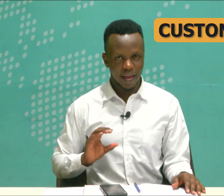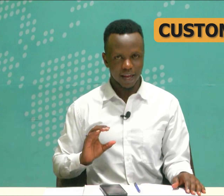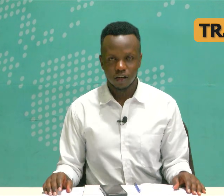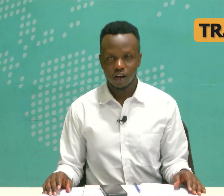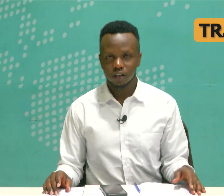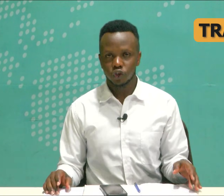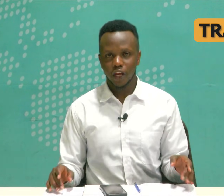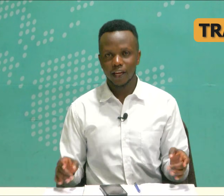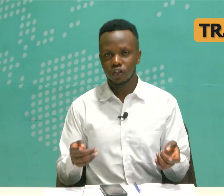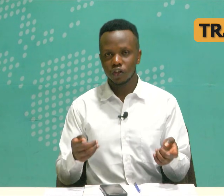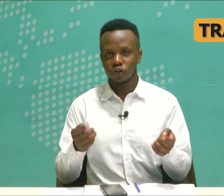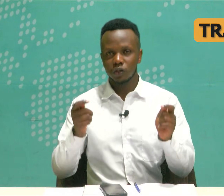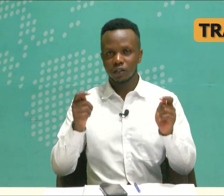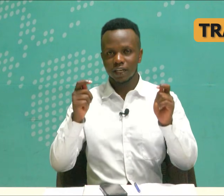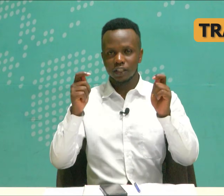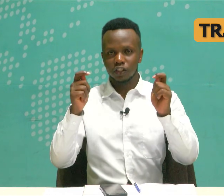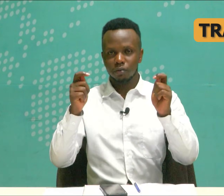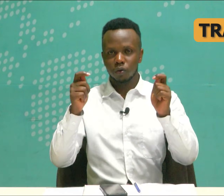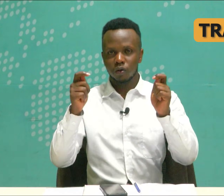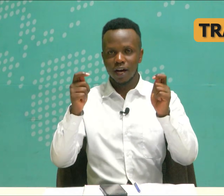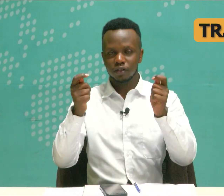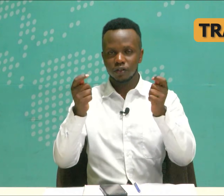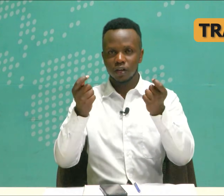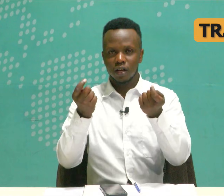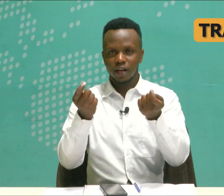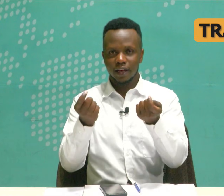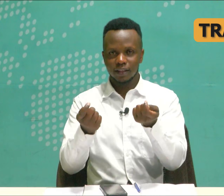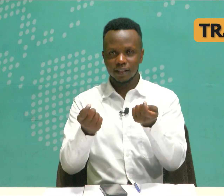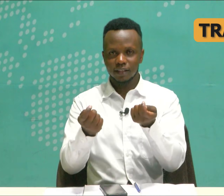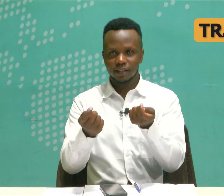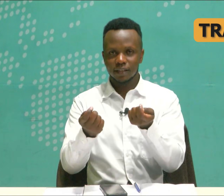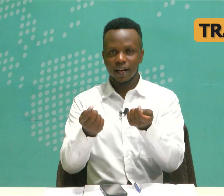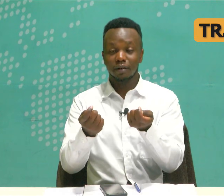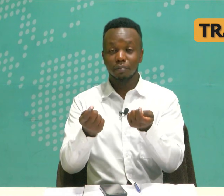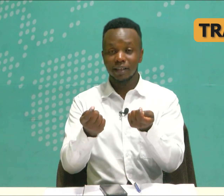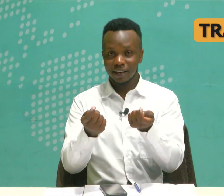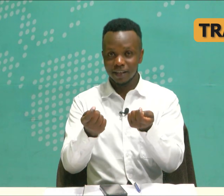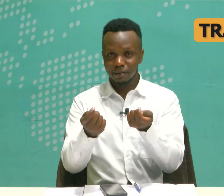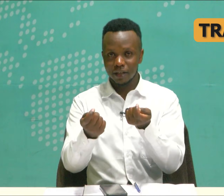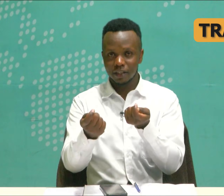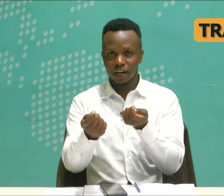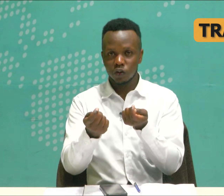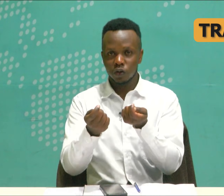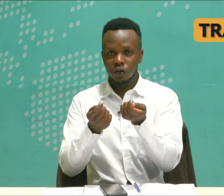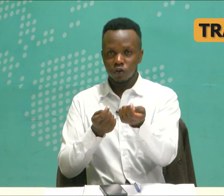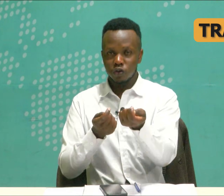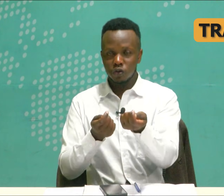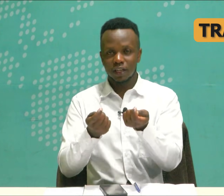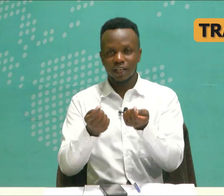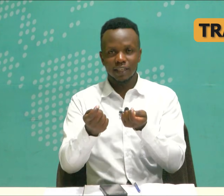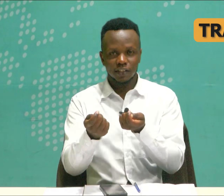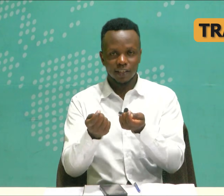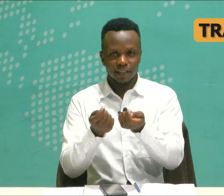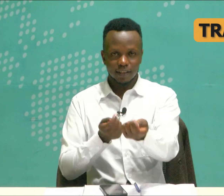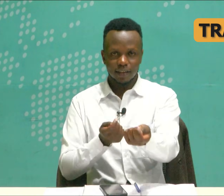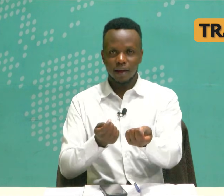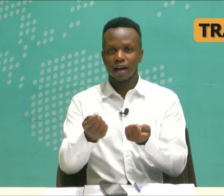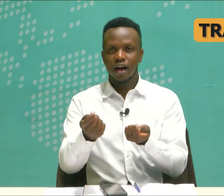client. Trade, you use letter T both hands like this, like business, but now you use letter T.